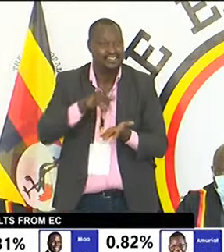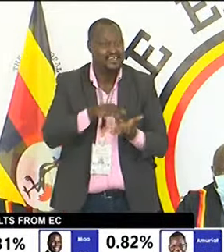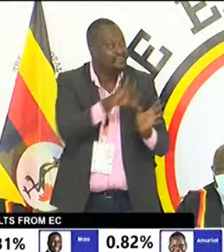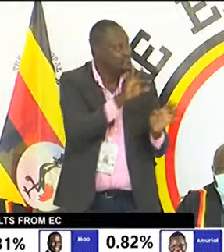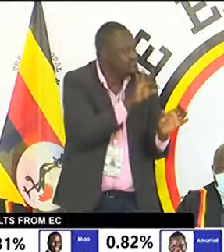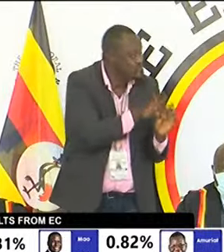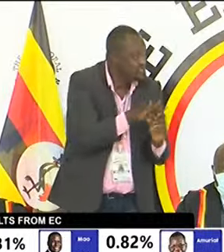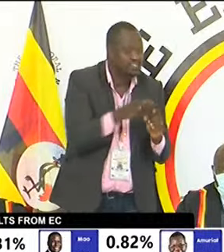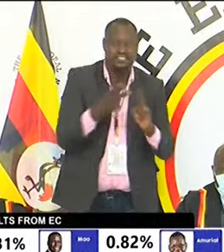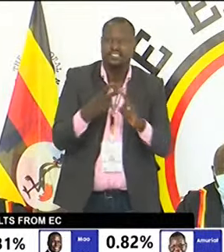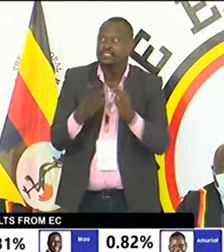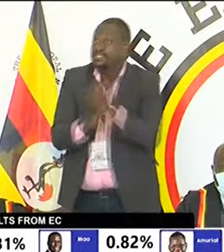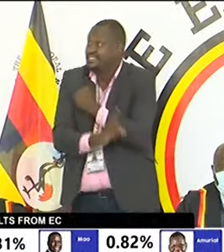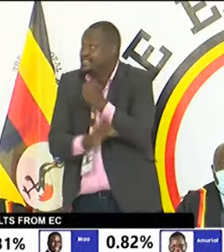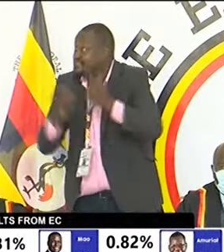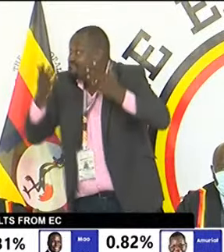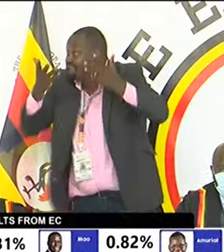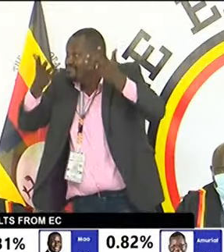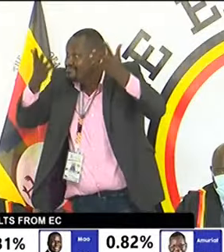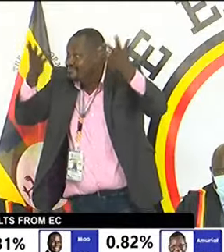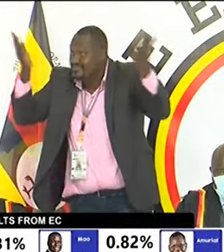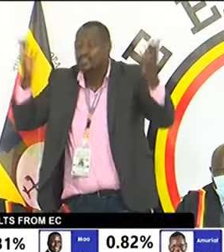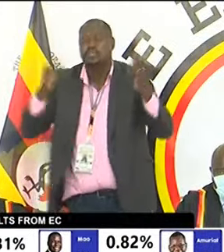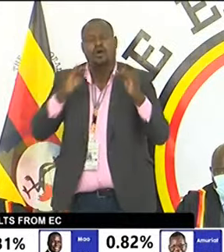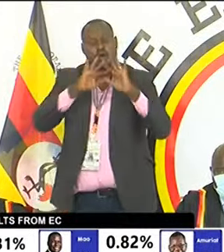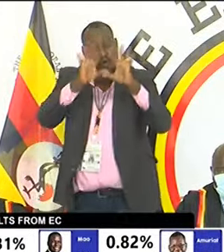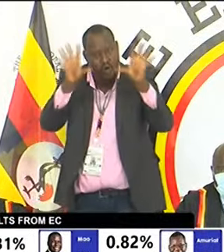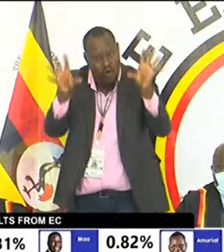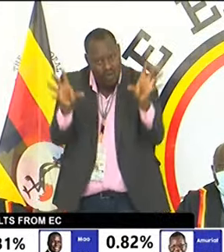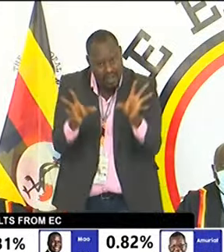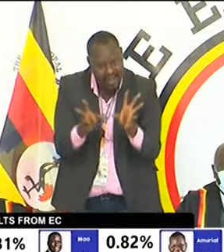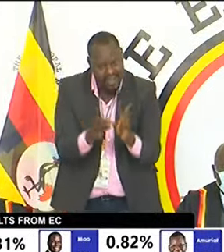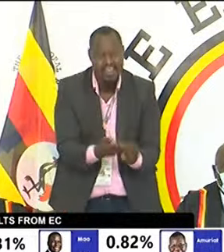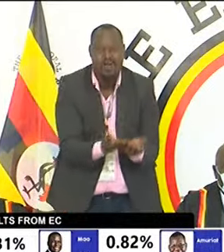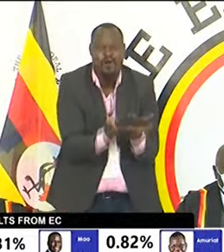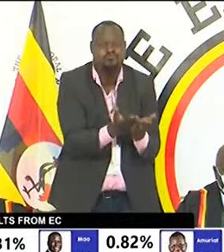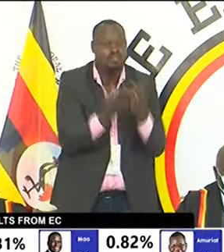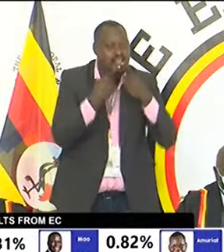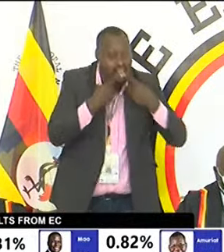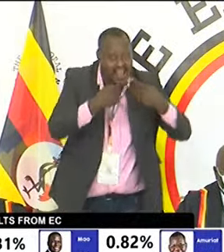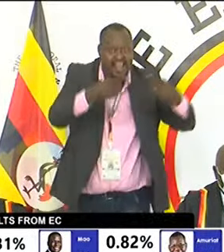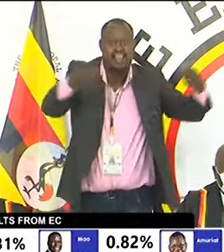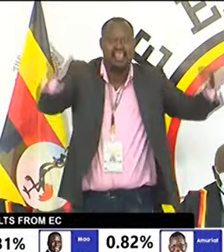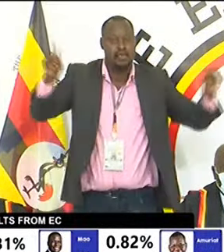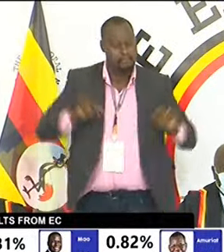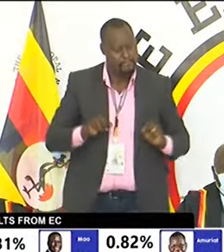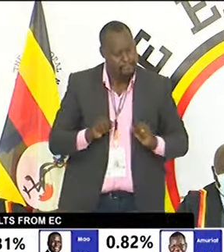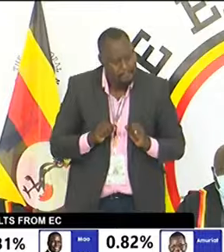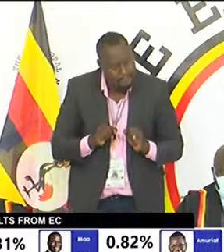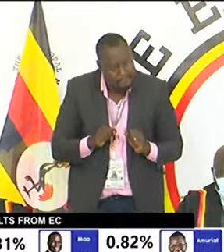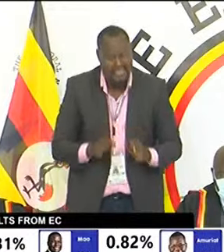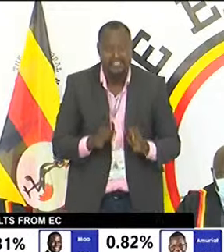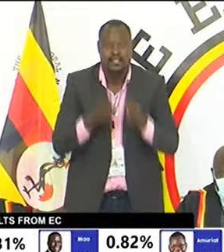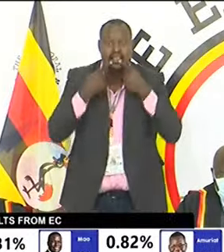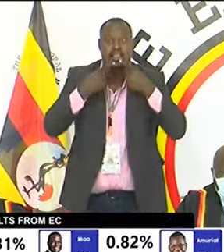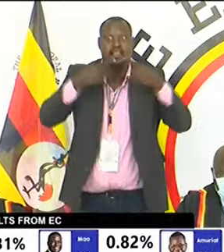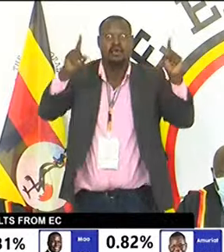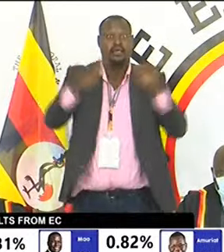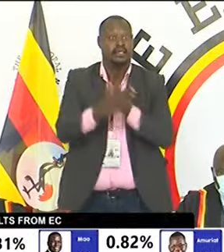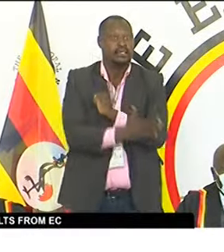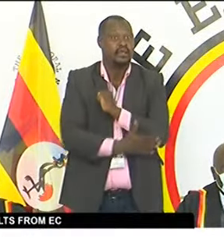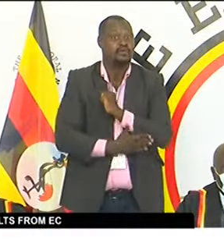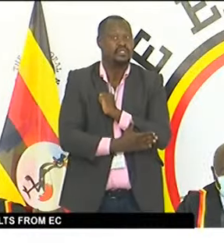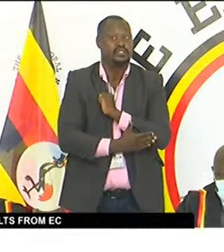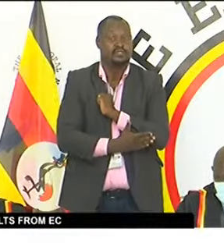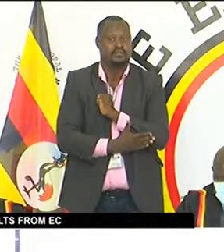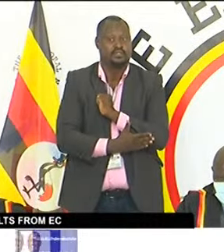district, will be accounted for and will be declared to the country. So